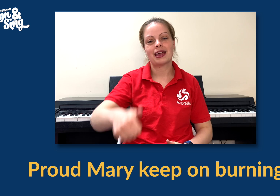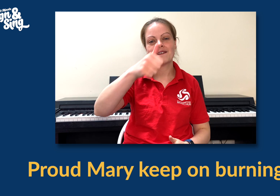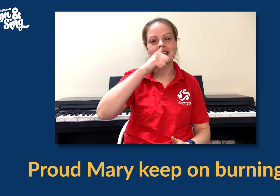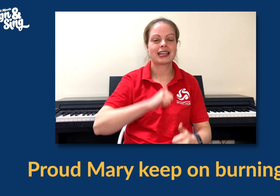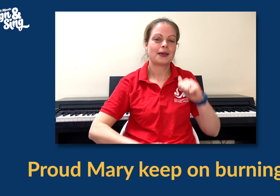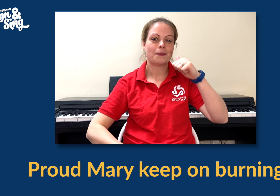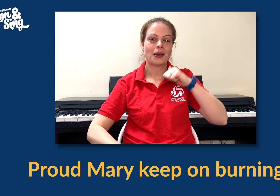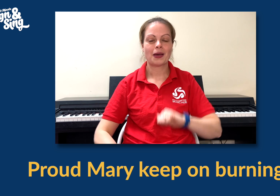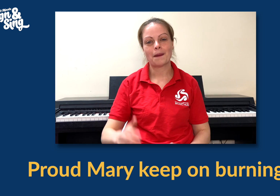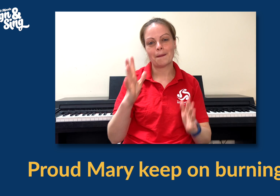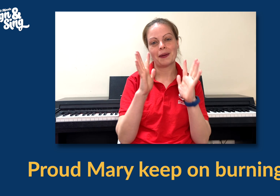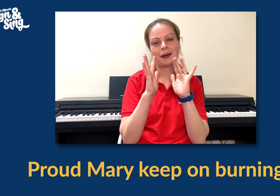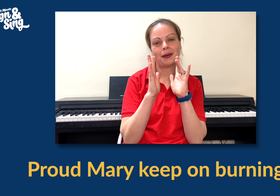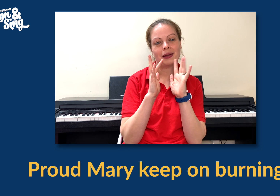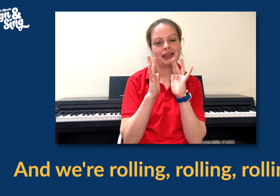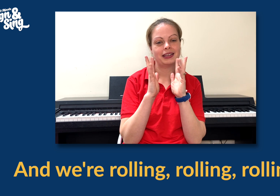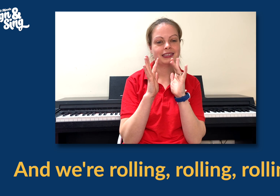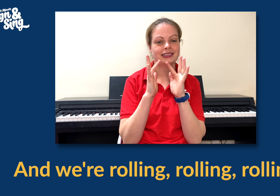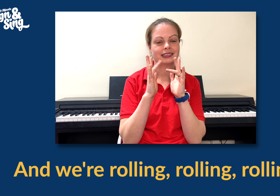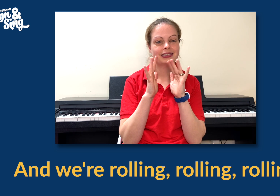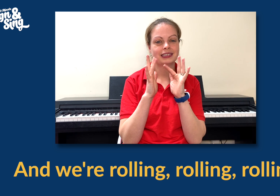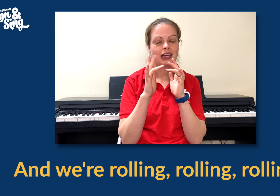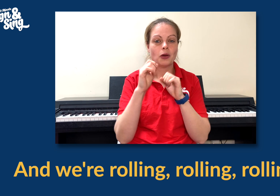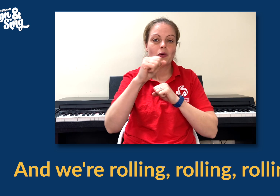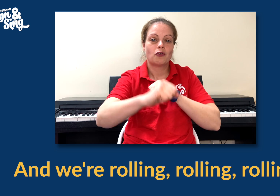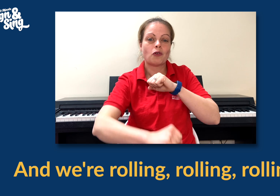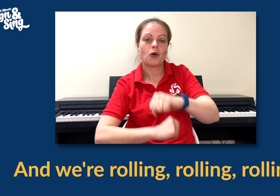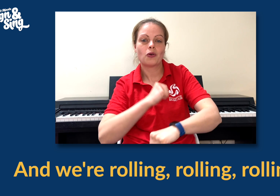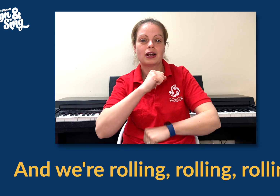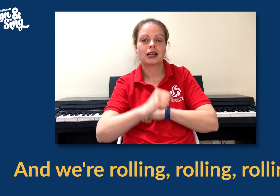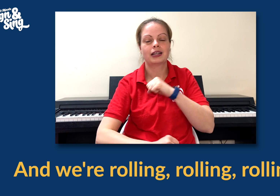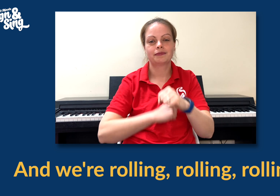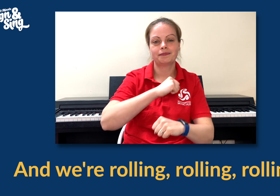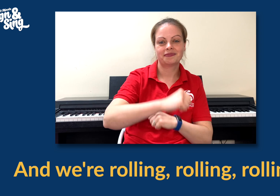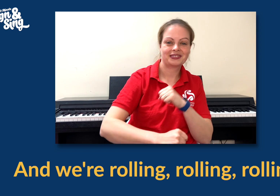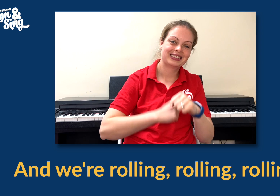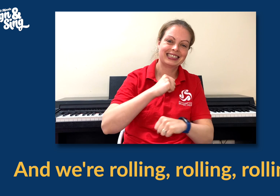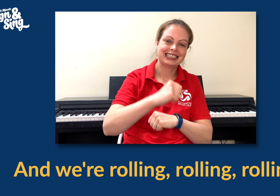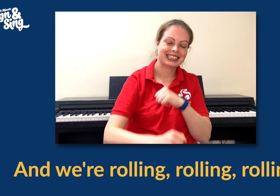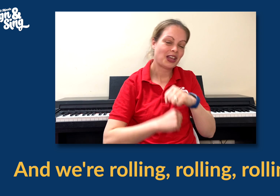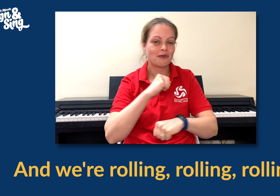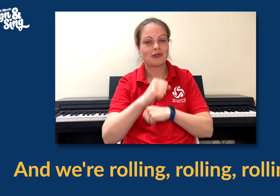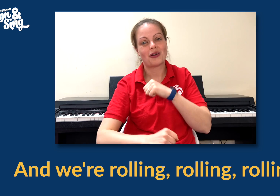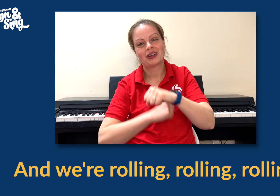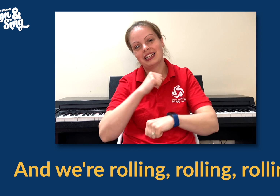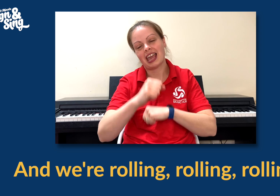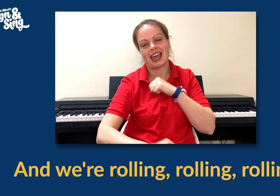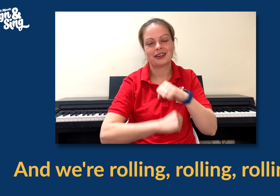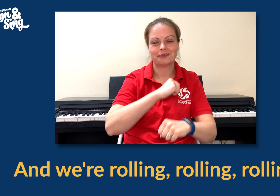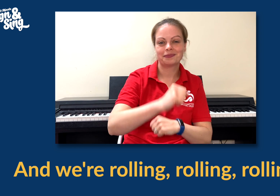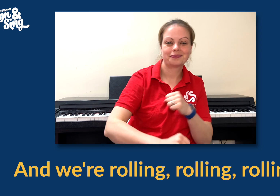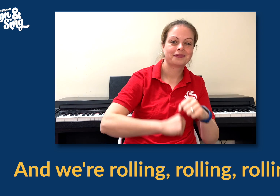Proud Mary, keep on burning. And we're rolling, rolling,